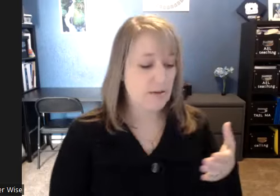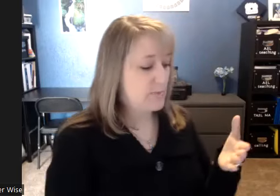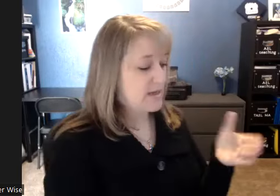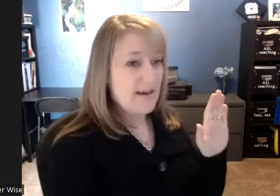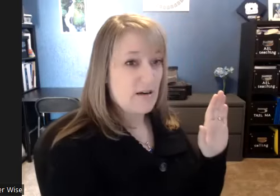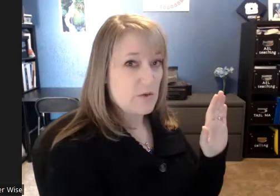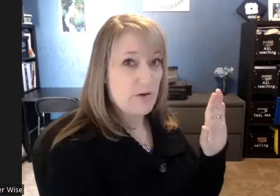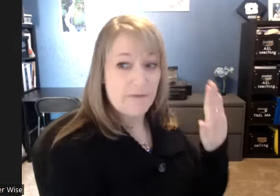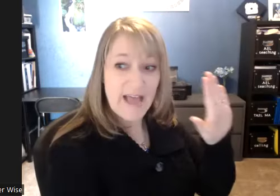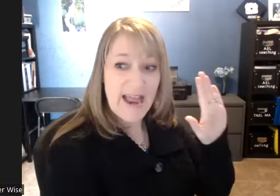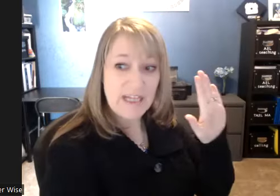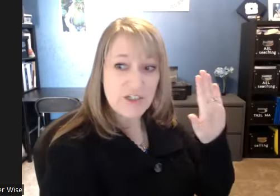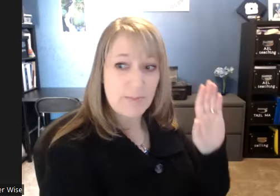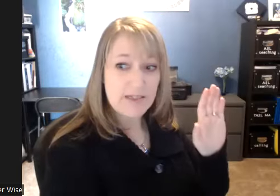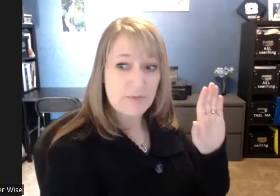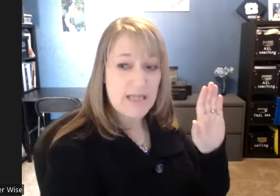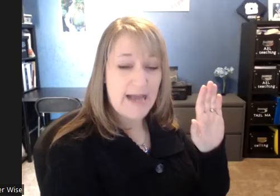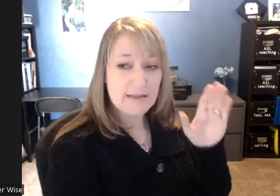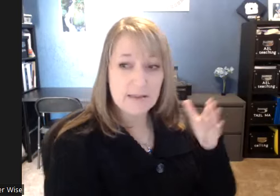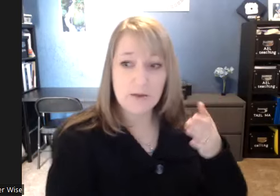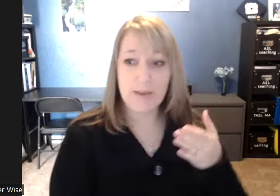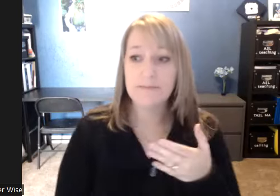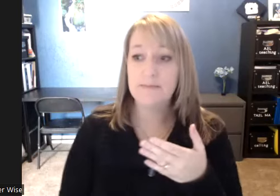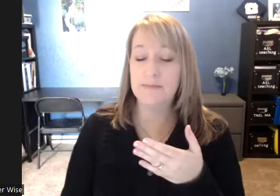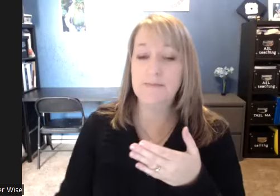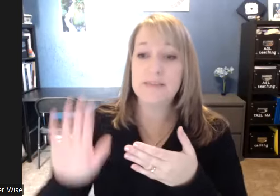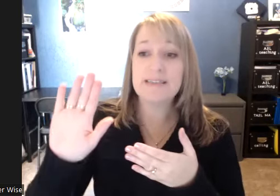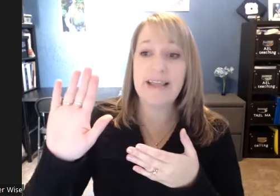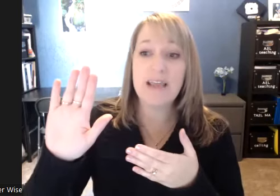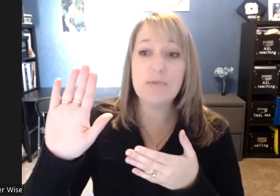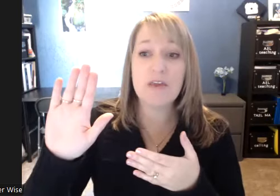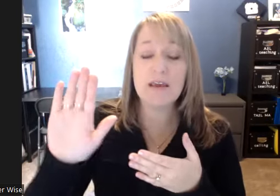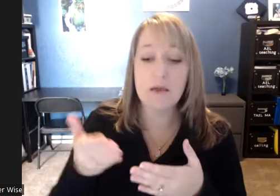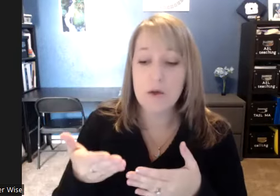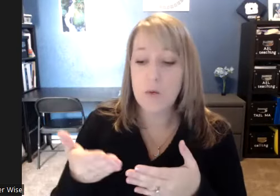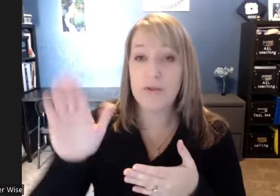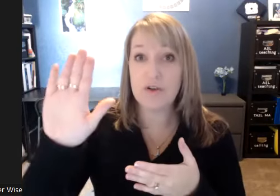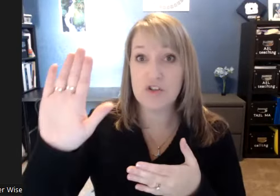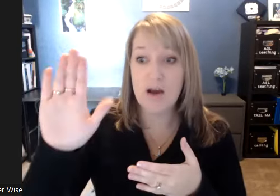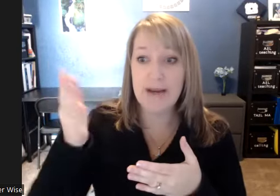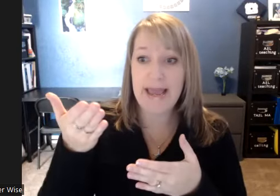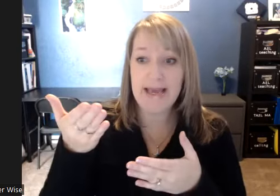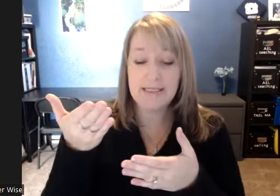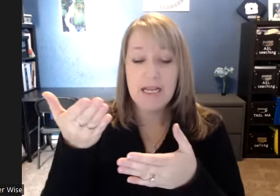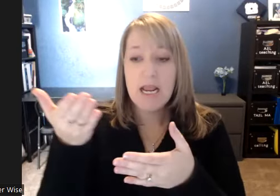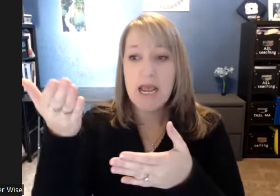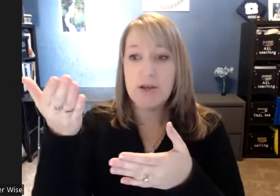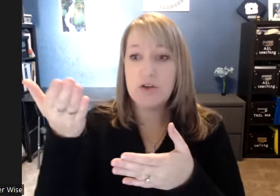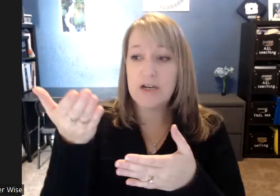be in that sort of flat hand shape, but it's relaxed a little bit. Same thing with your dominant hand, and you're going to